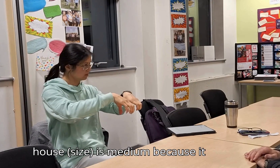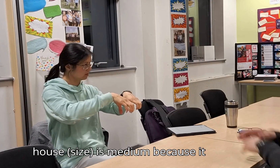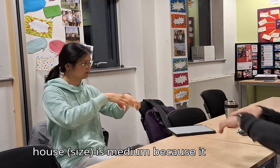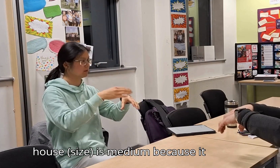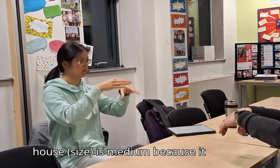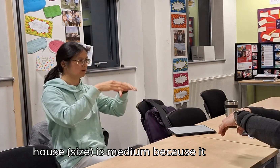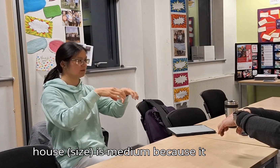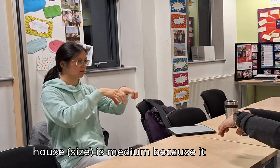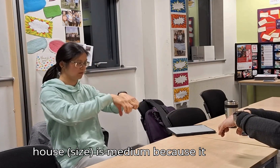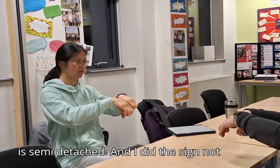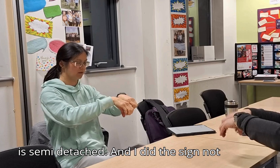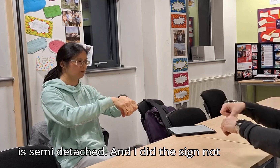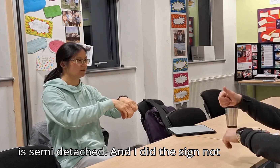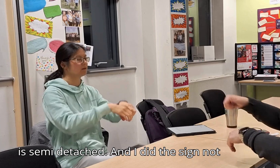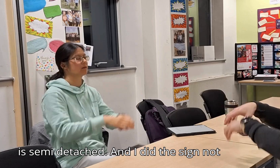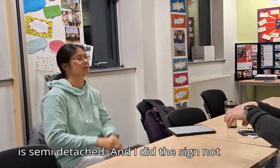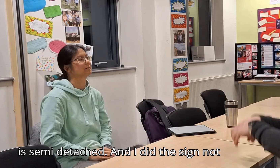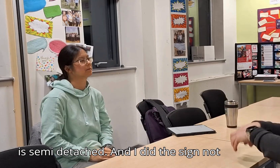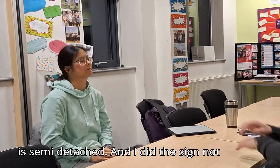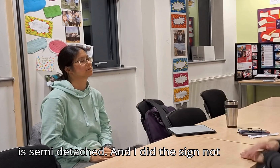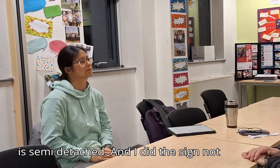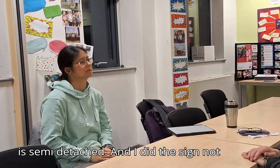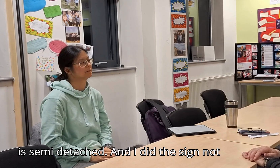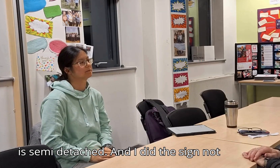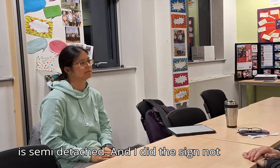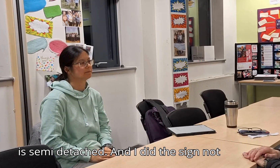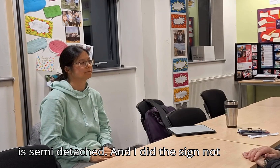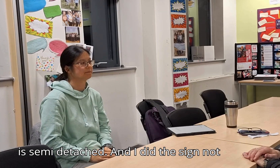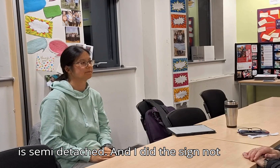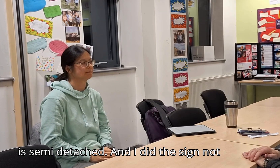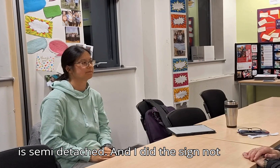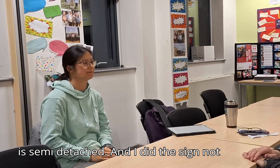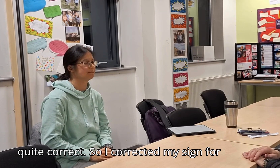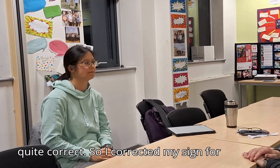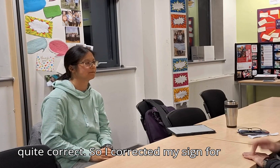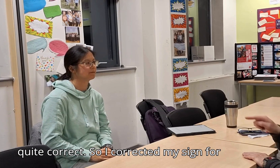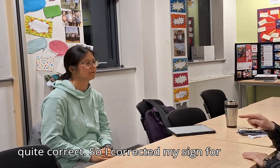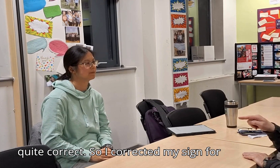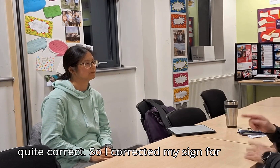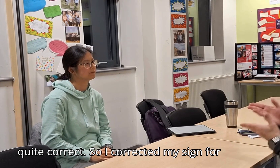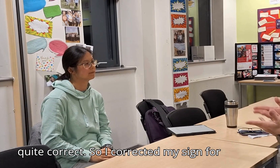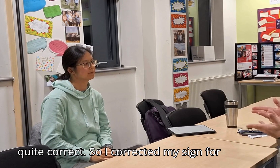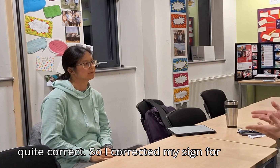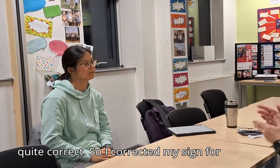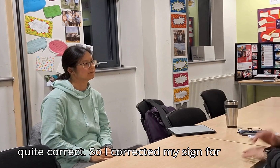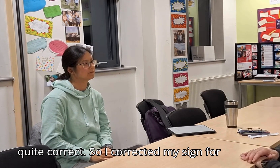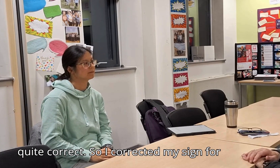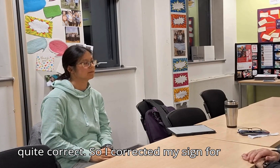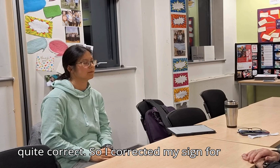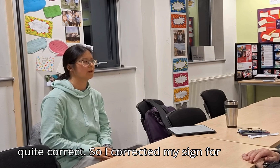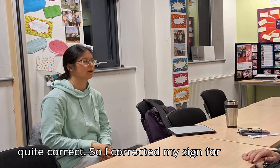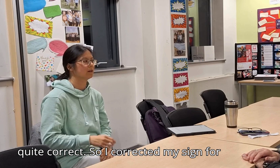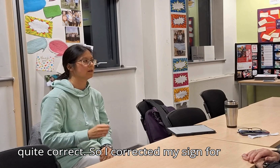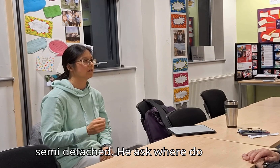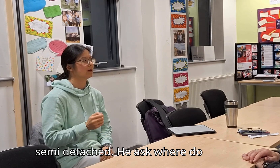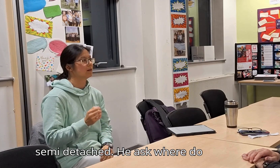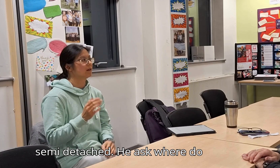medium, because it is semi-detached. And I did the sign not quite correct, so he corrected my sign for